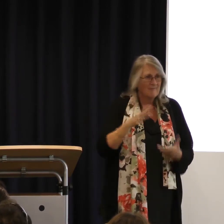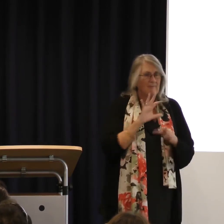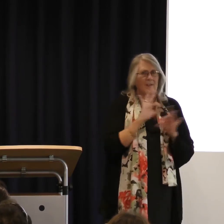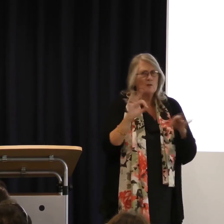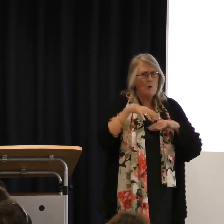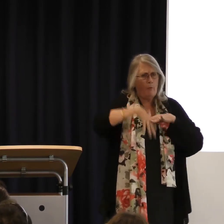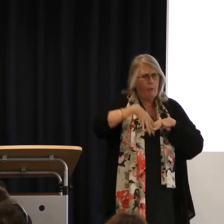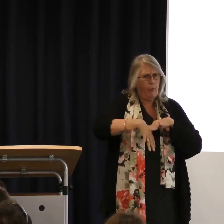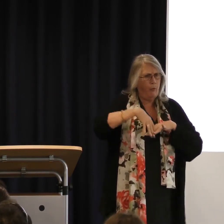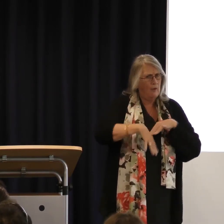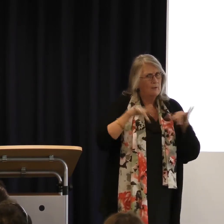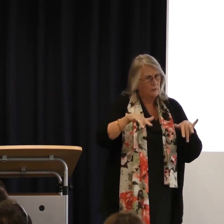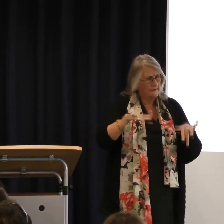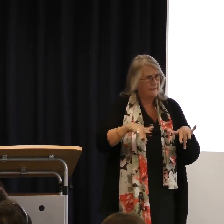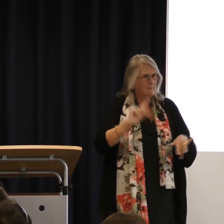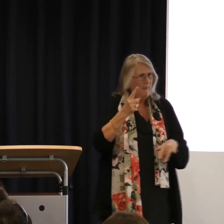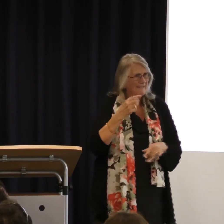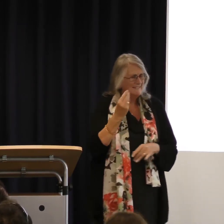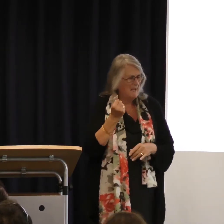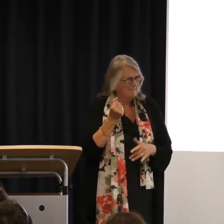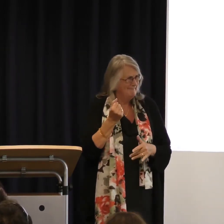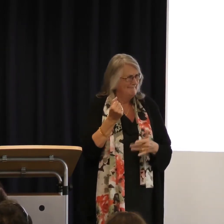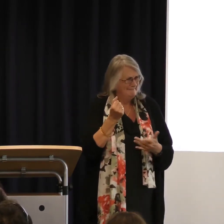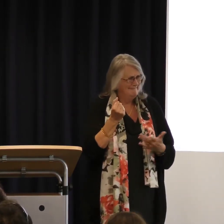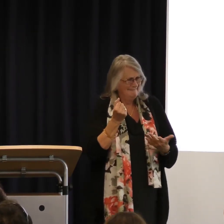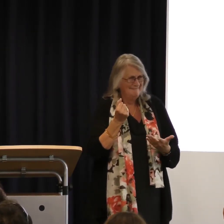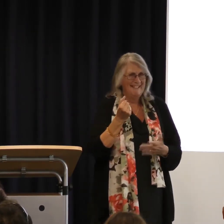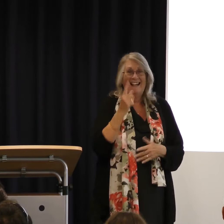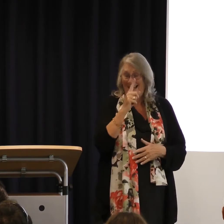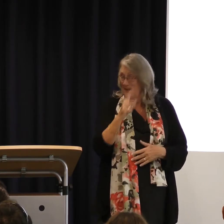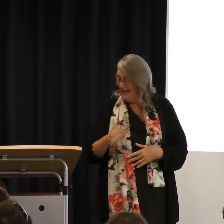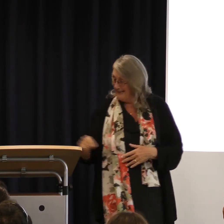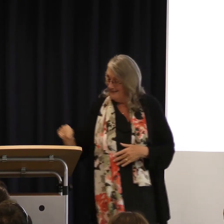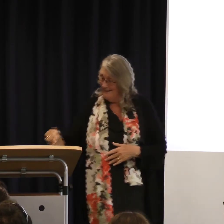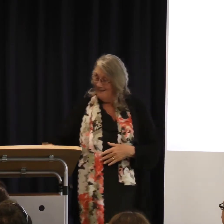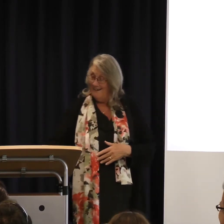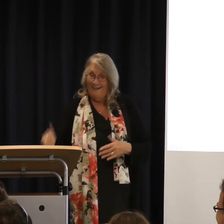because as I mentioned before, my memories are fantastic. I haven't quite got Alzheimer's, but